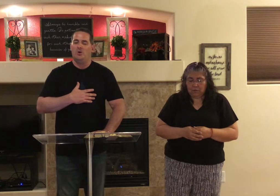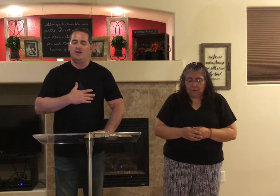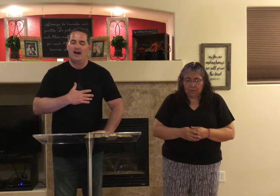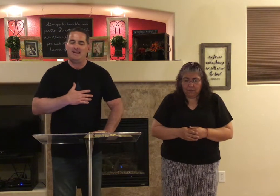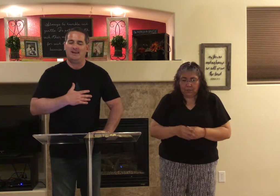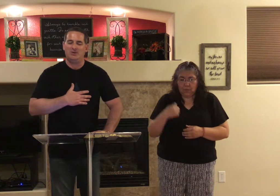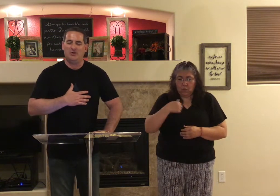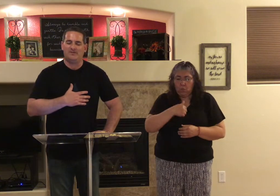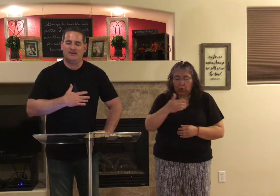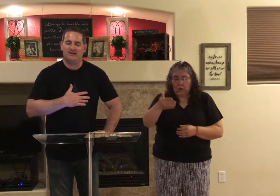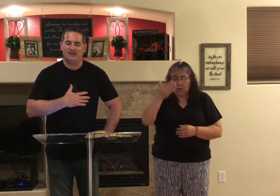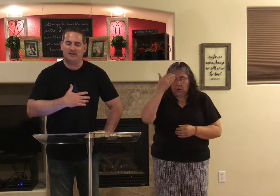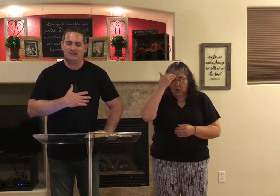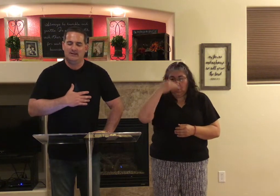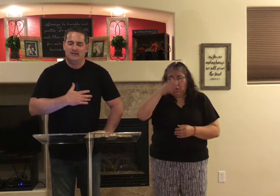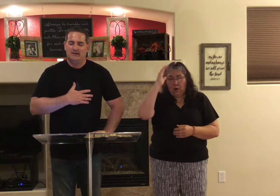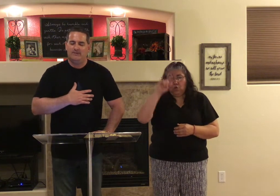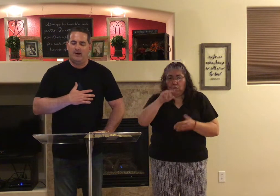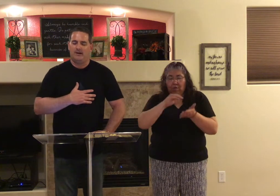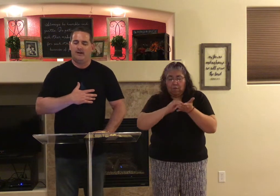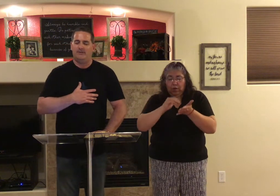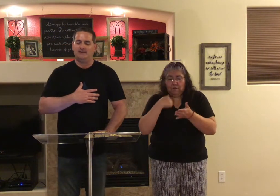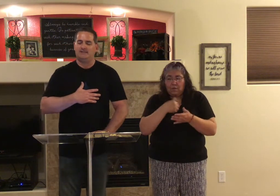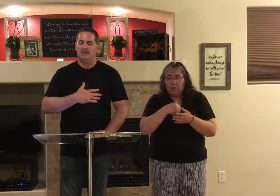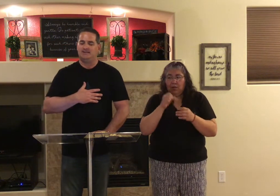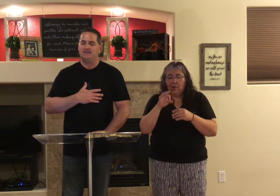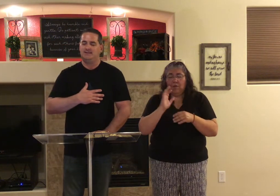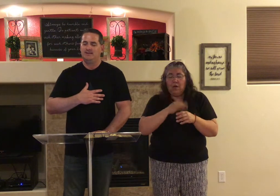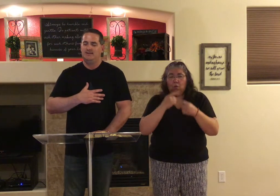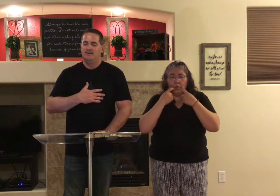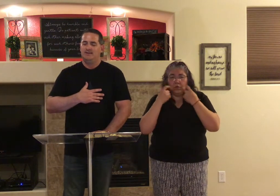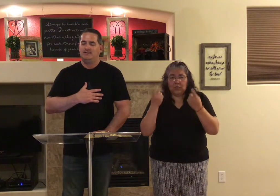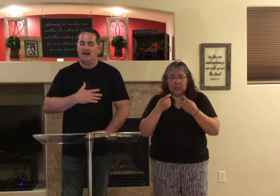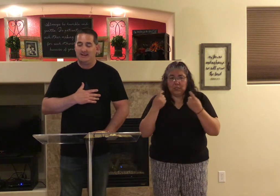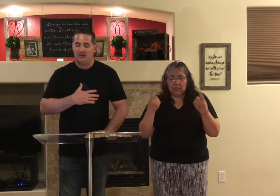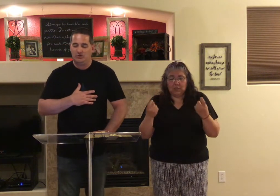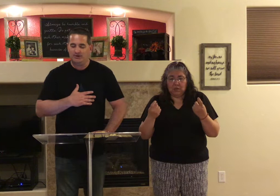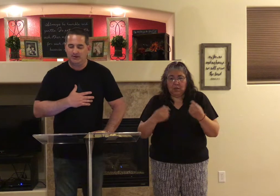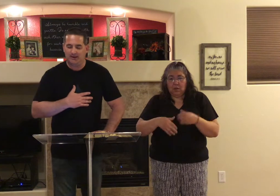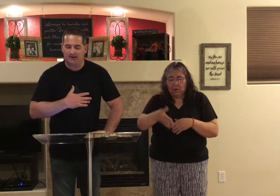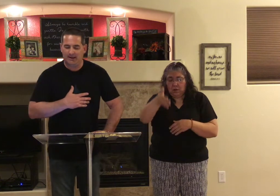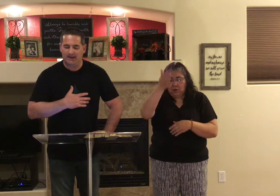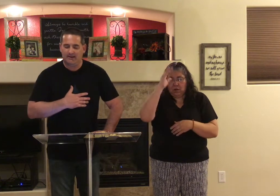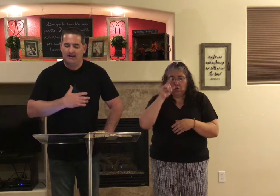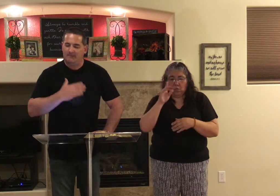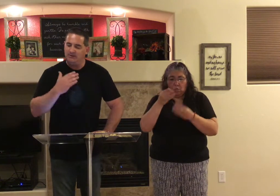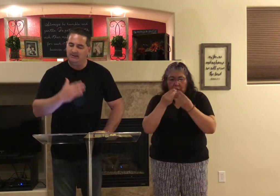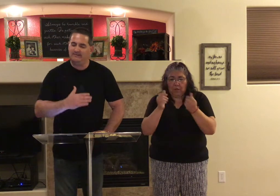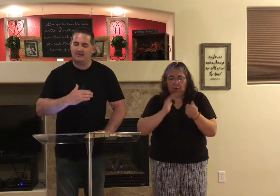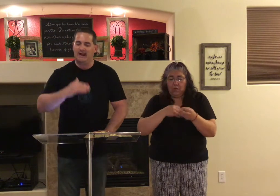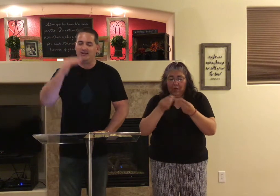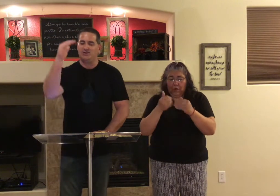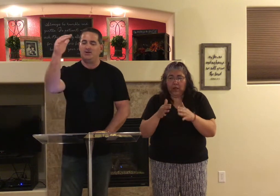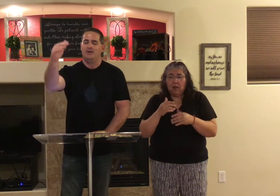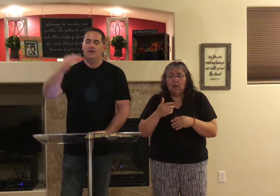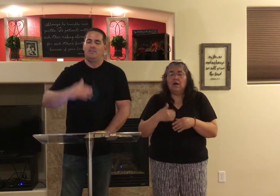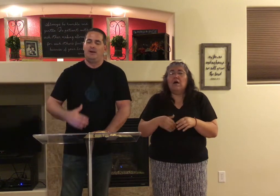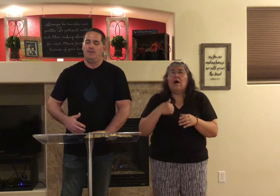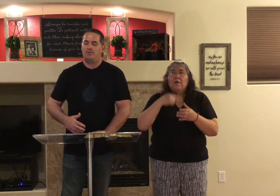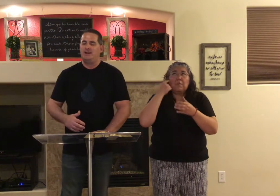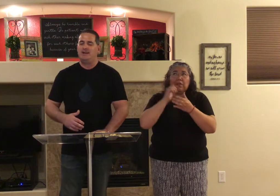We know, God, that you are forgiving us of our sins. And God, that you will heal our land. I'm believing, God, that